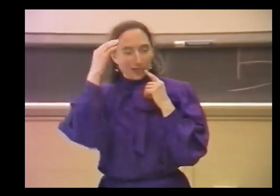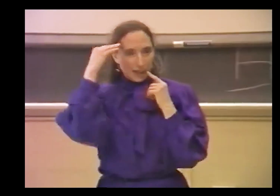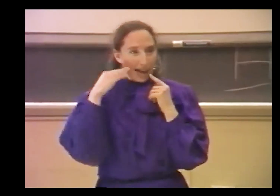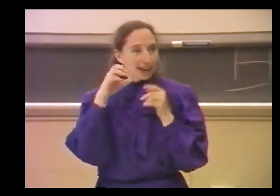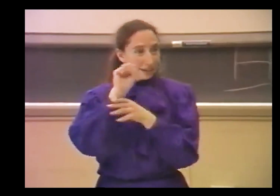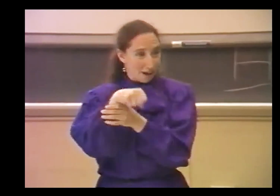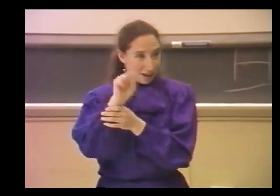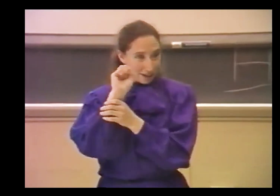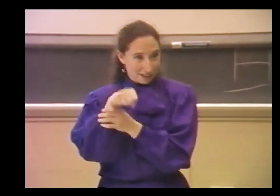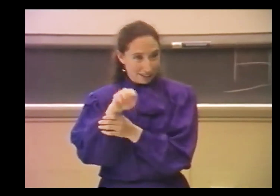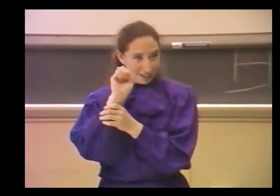the head nod